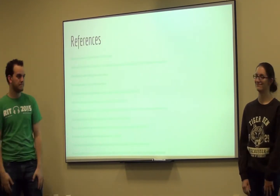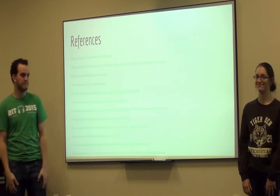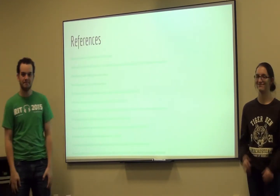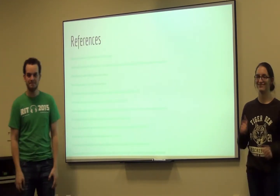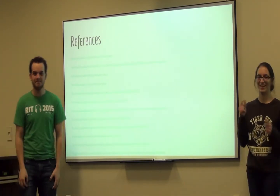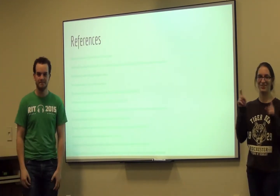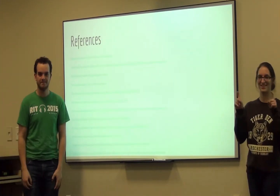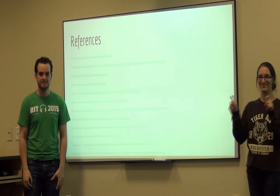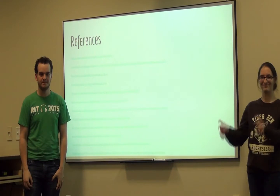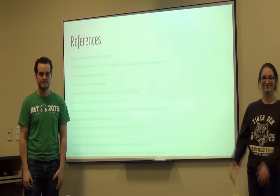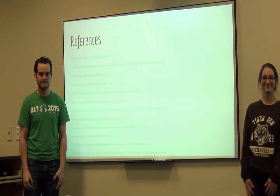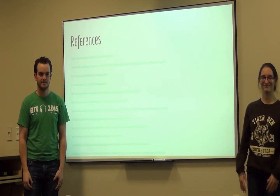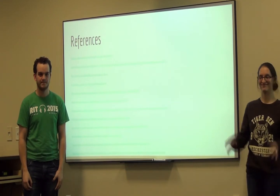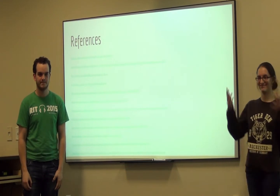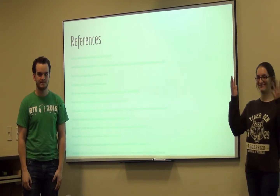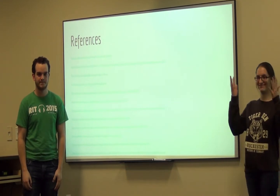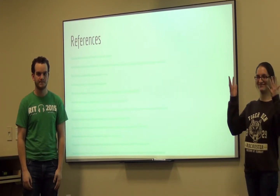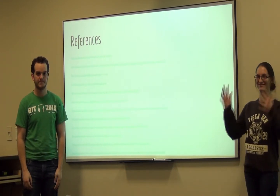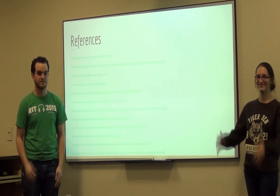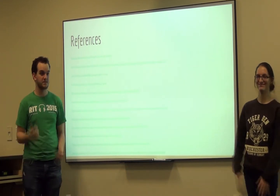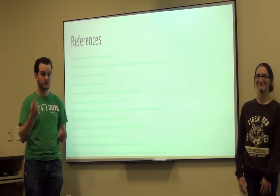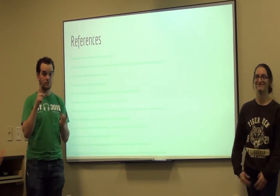And here are our differences. Any questions?